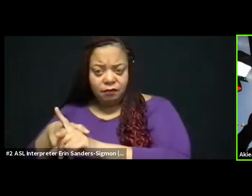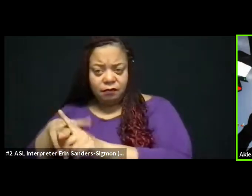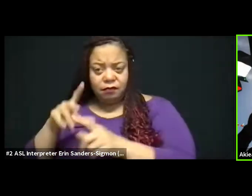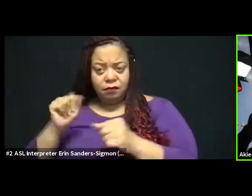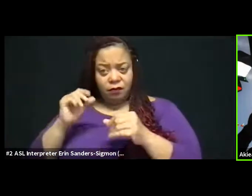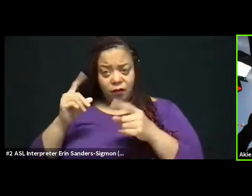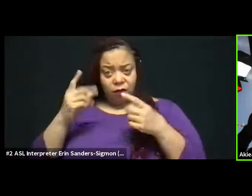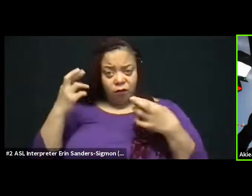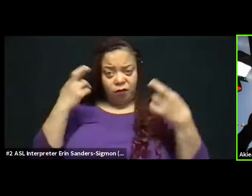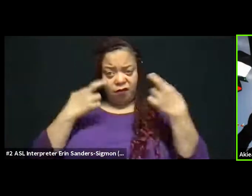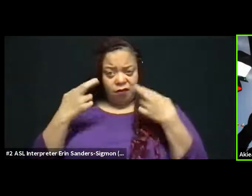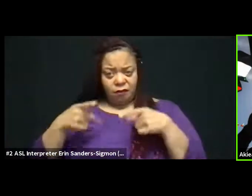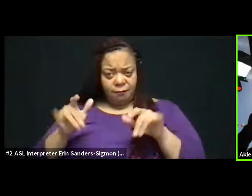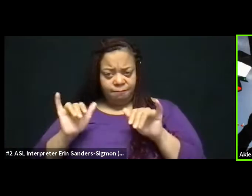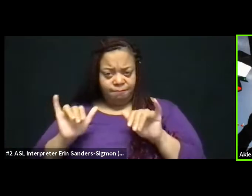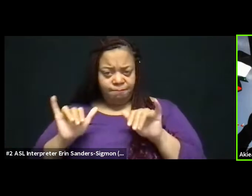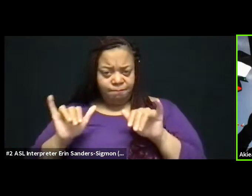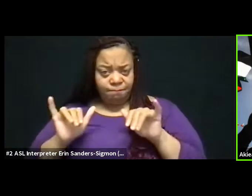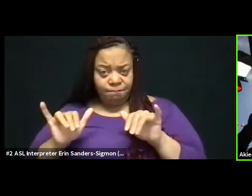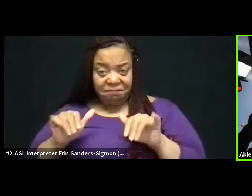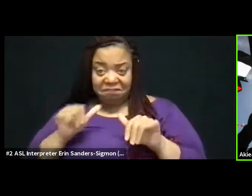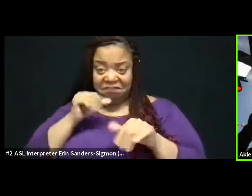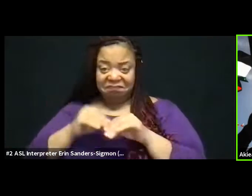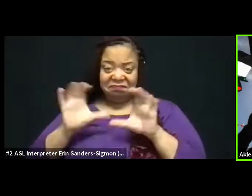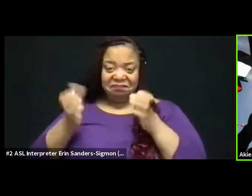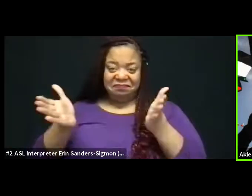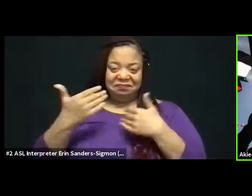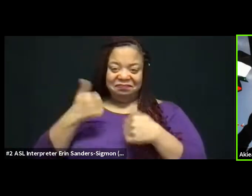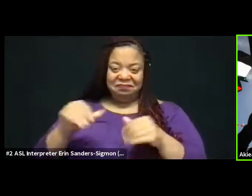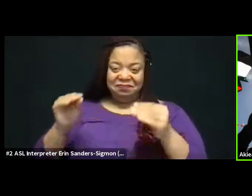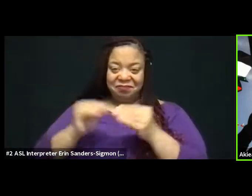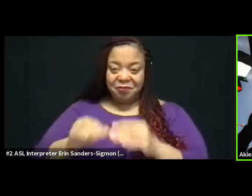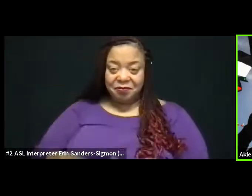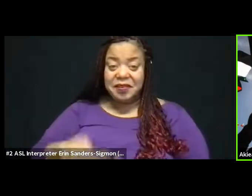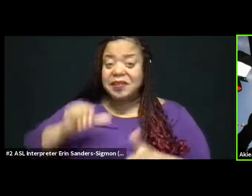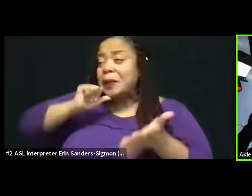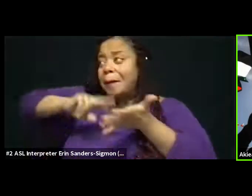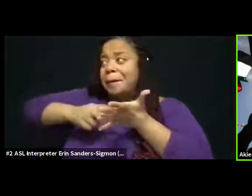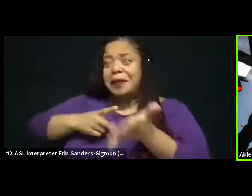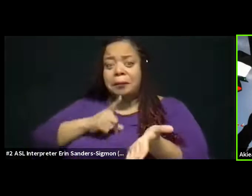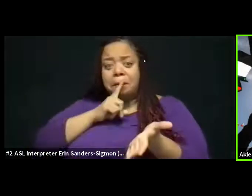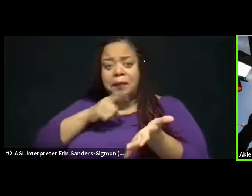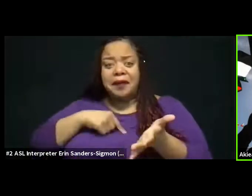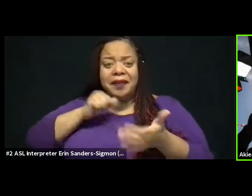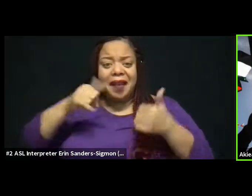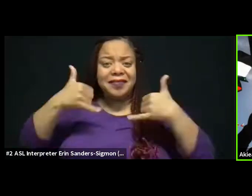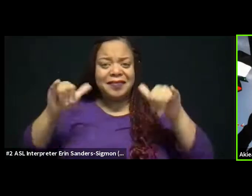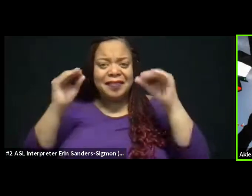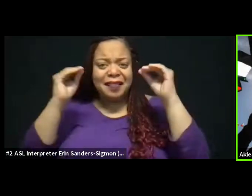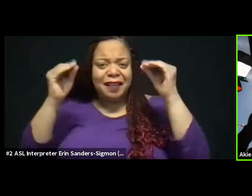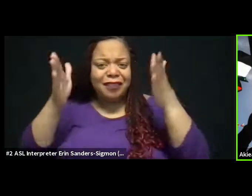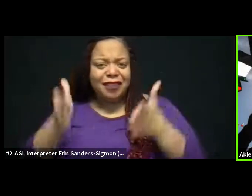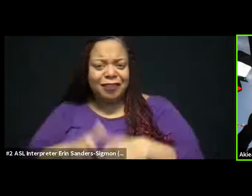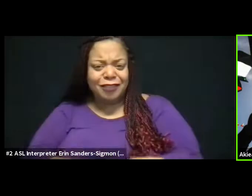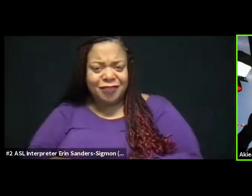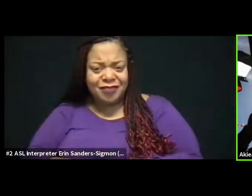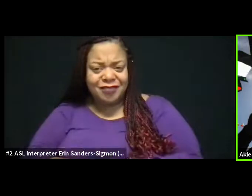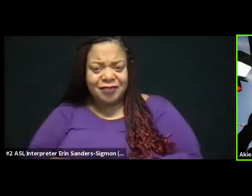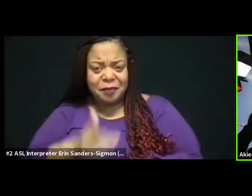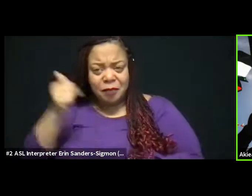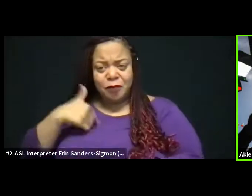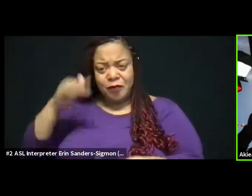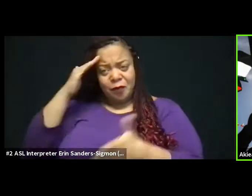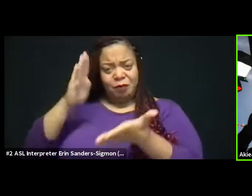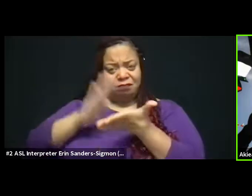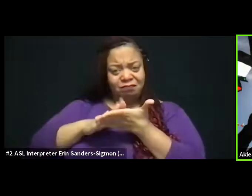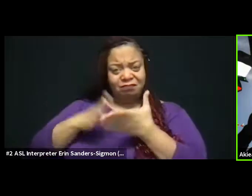in the classroom anymore, that doesn't mean I'm not still an educator. Because as we know, schooling and education are two totally different